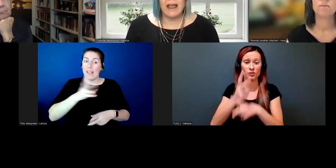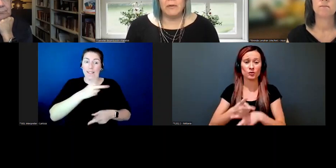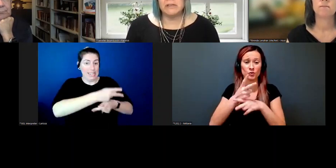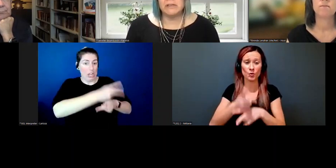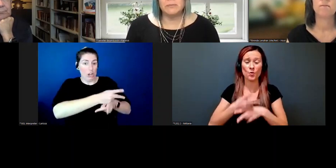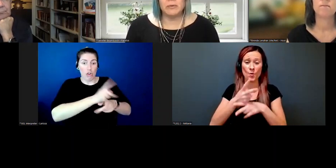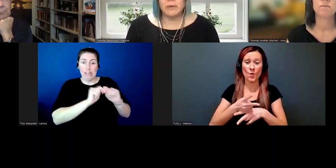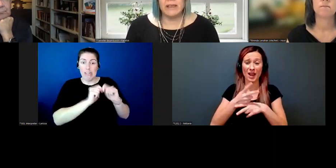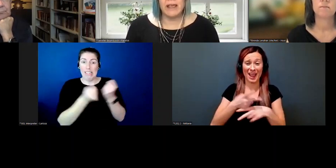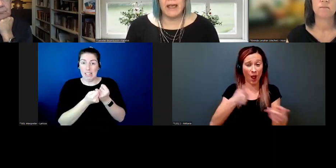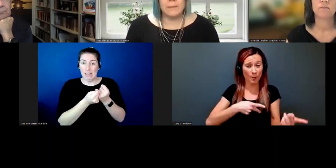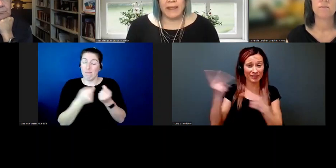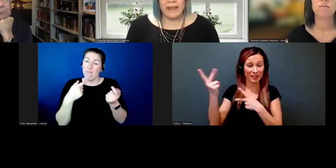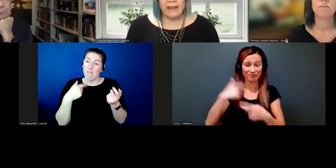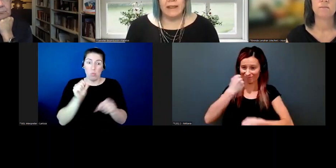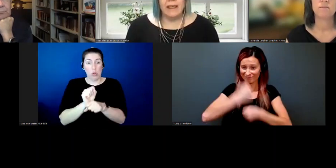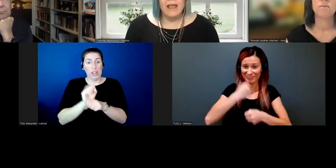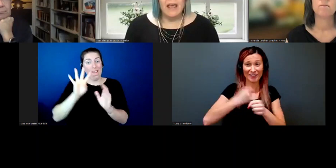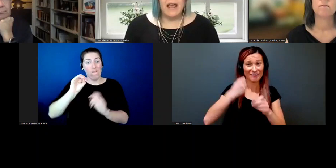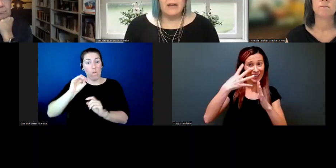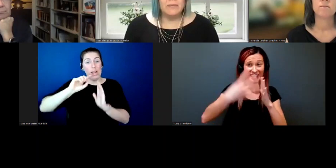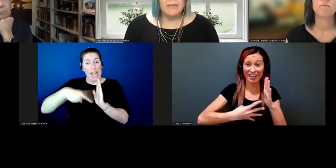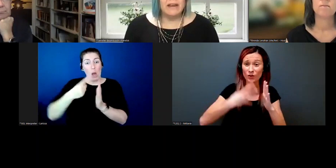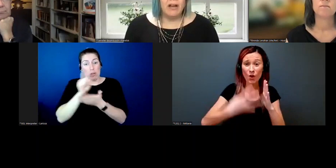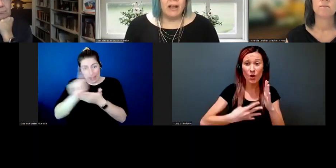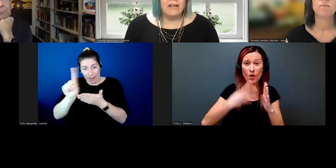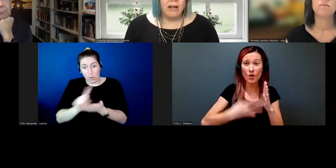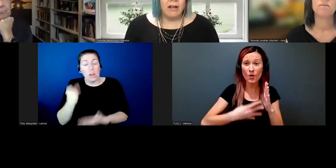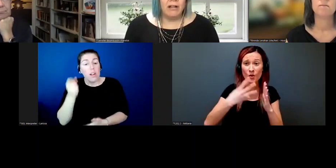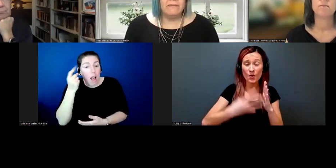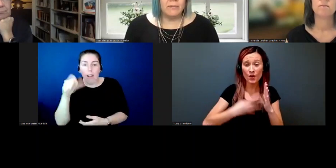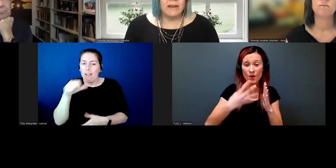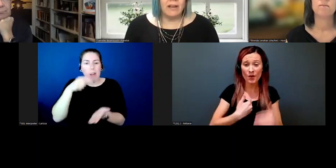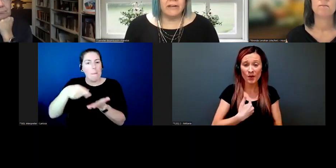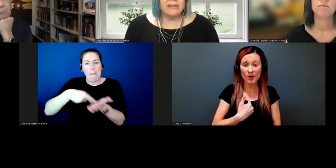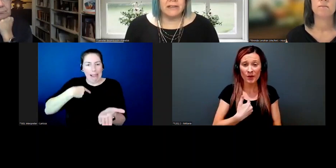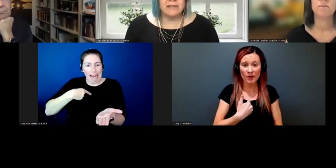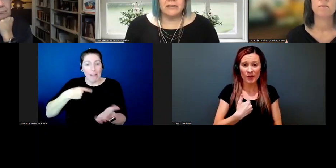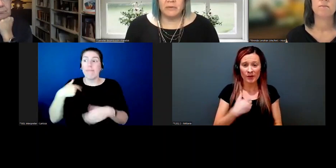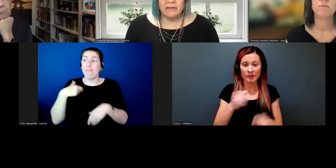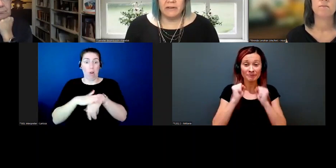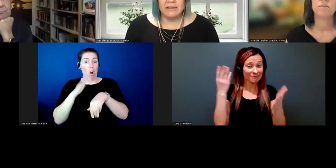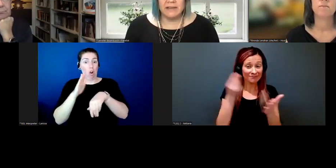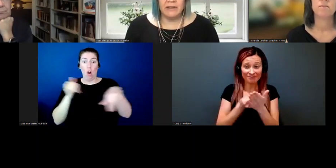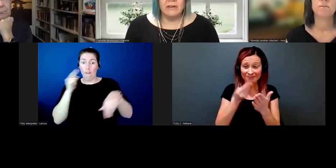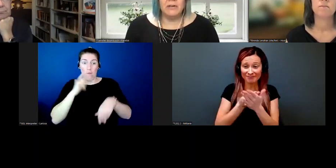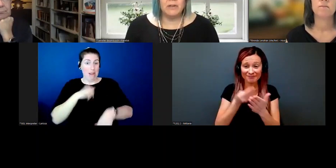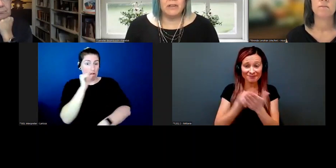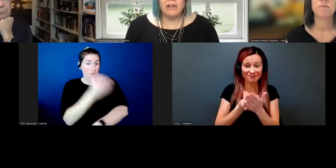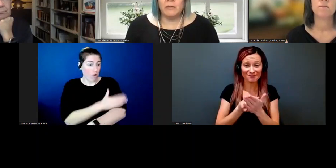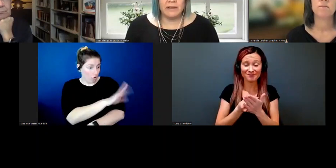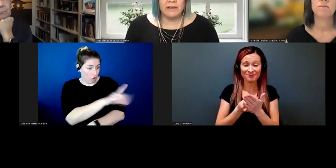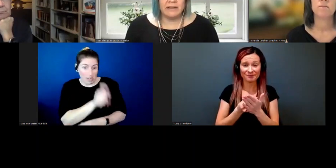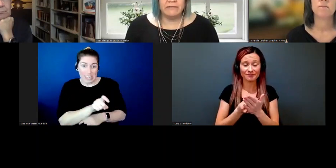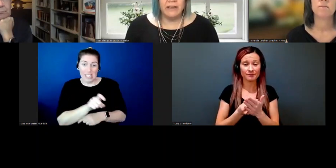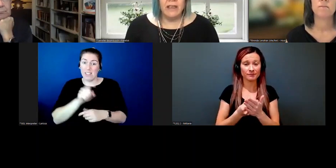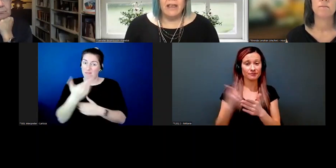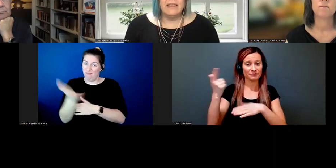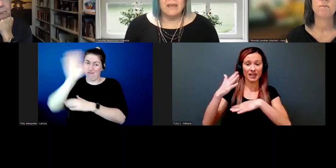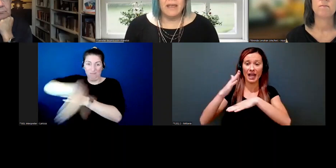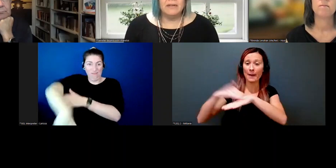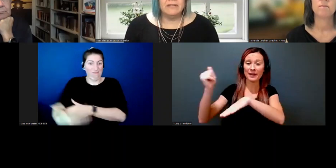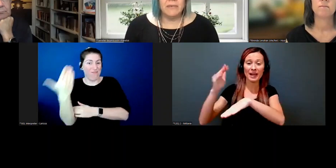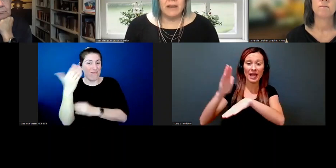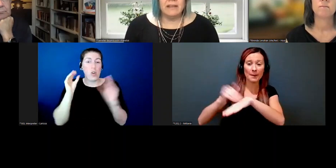40 hours per week unpaid. I remain on call for my daughter's needs 24/7 with no relief.